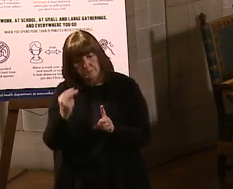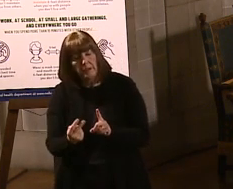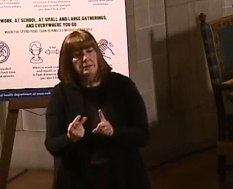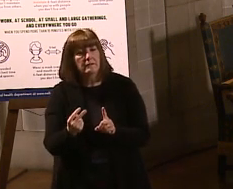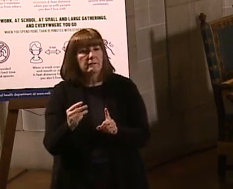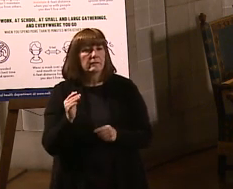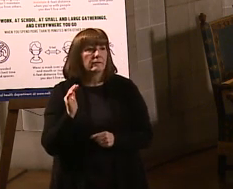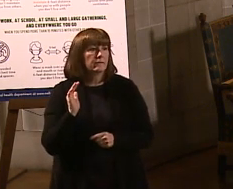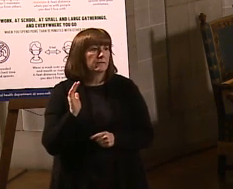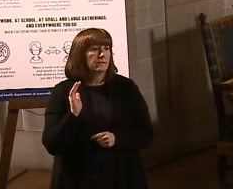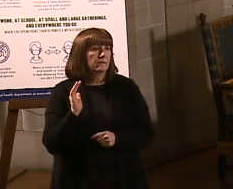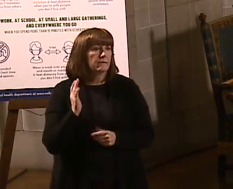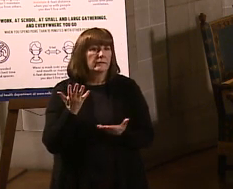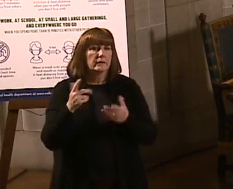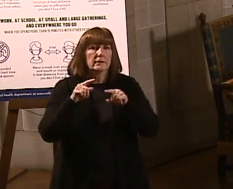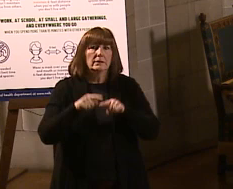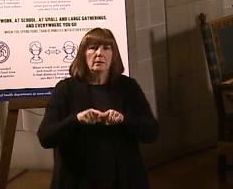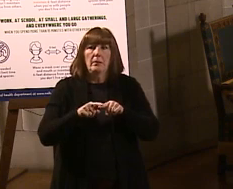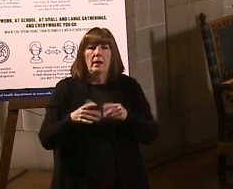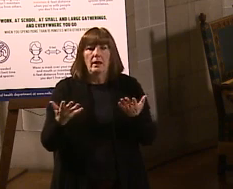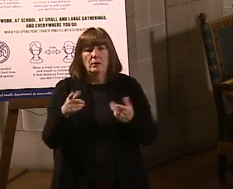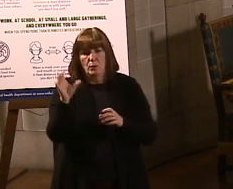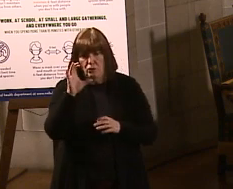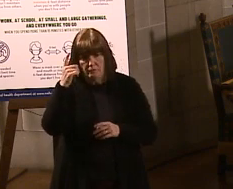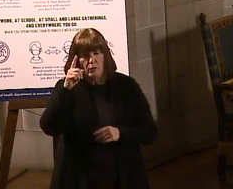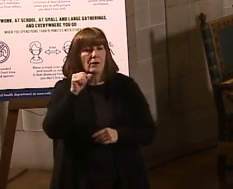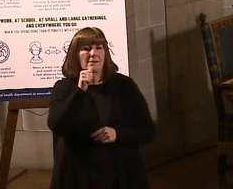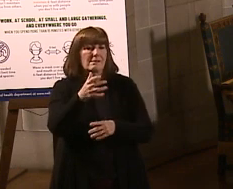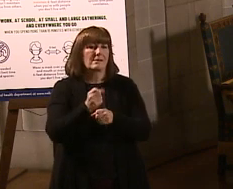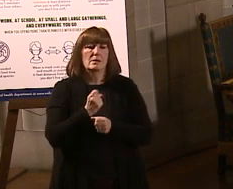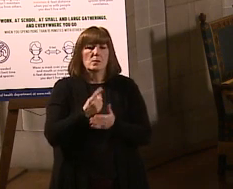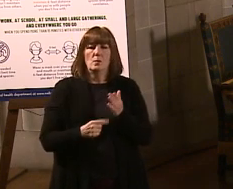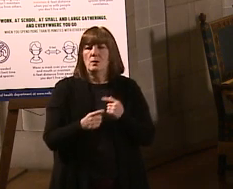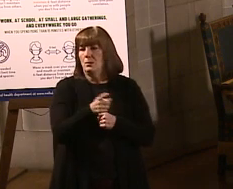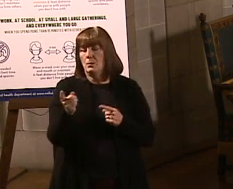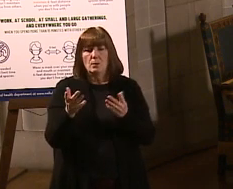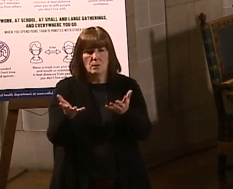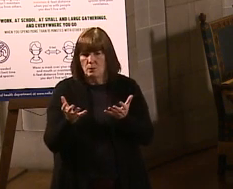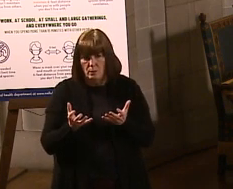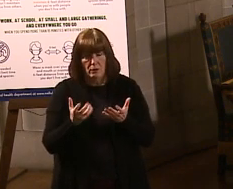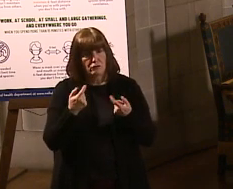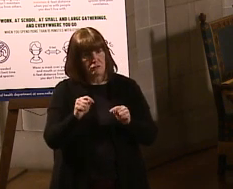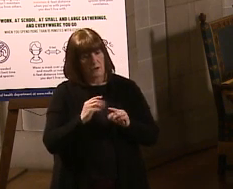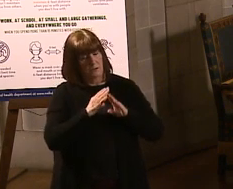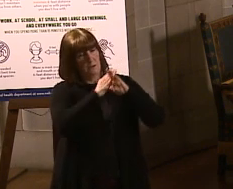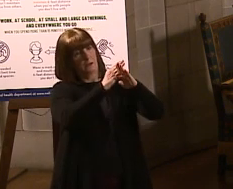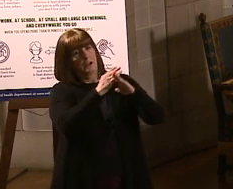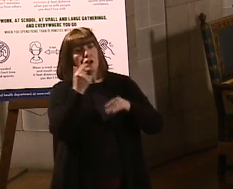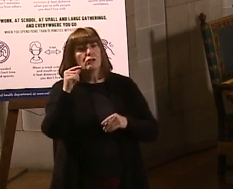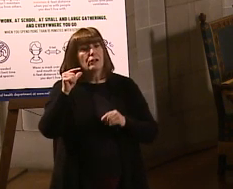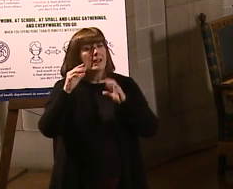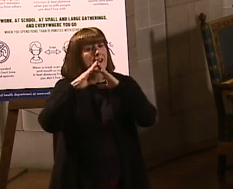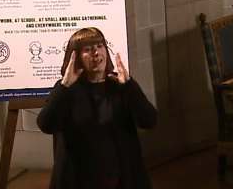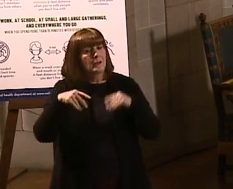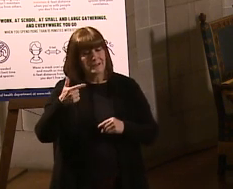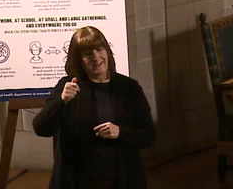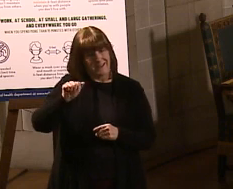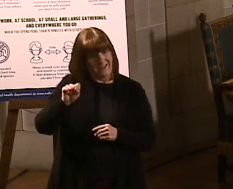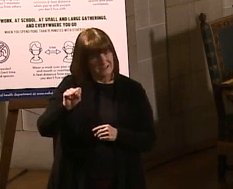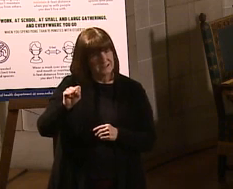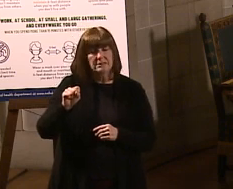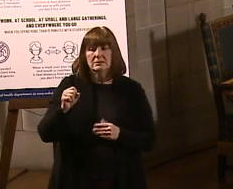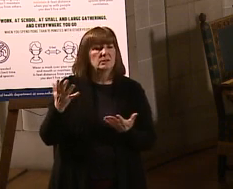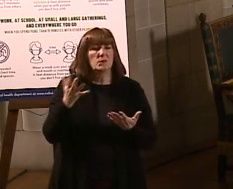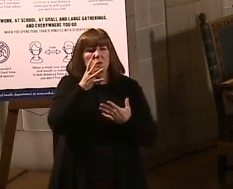all of our, depending on what you're looking for, you're still not going to get what you want out of this. Because if you were trying to prevent greenhouse gases, it's just probably going to be produced just someplace